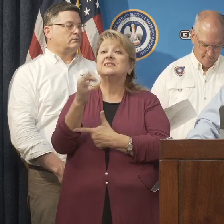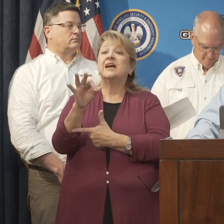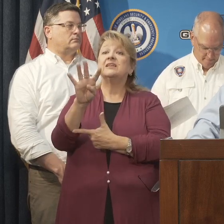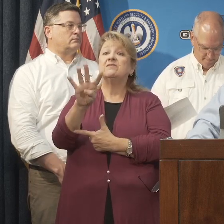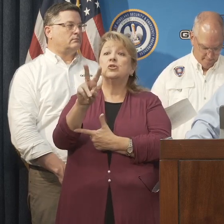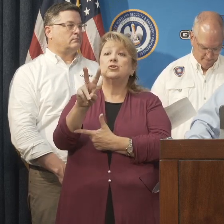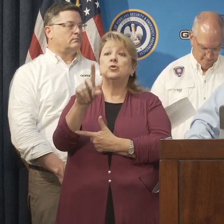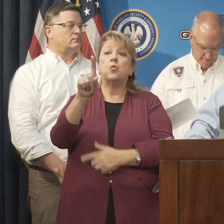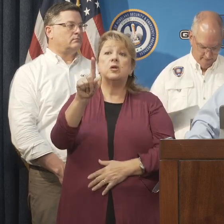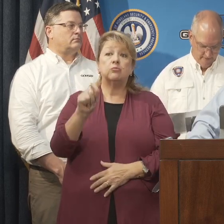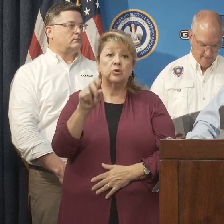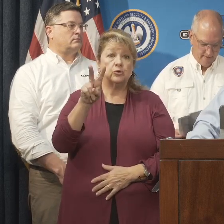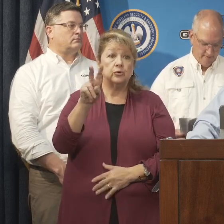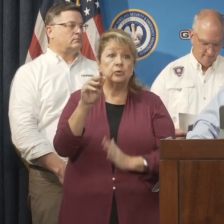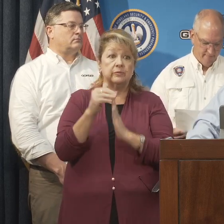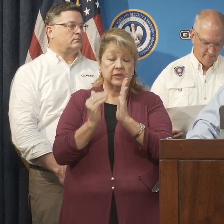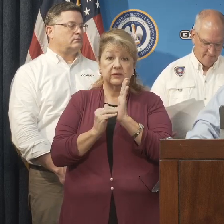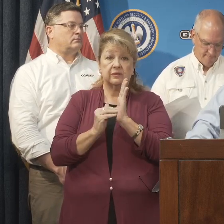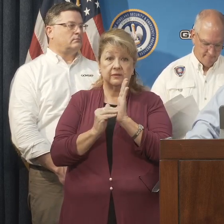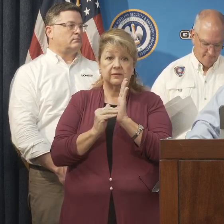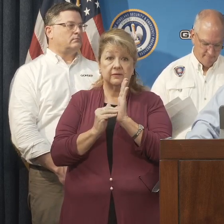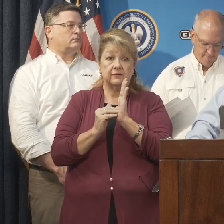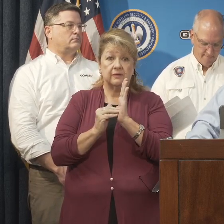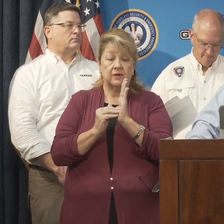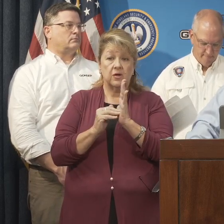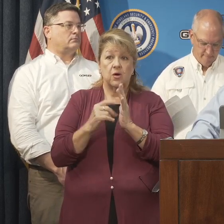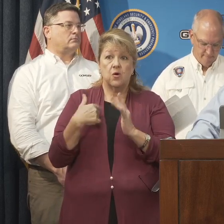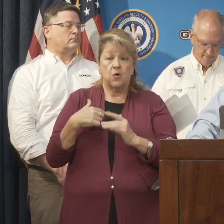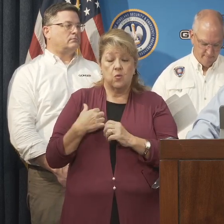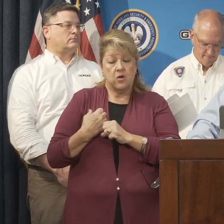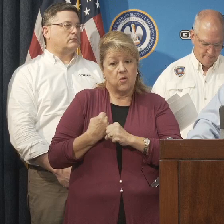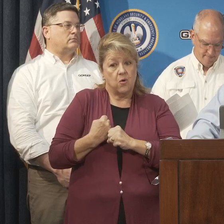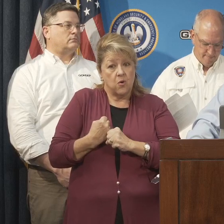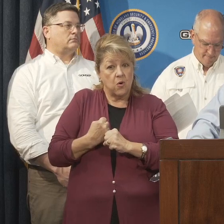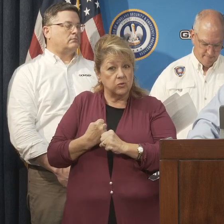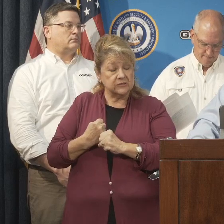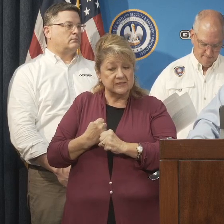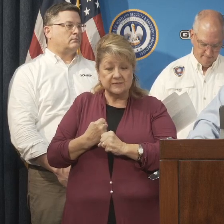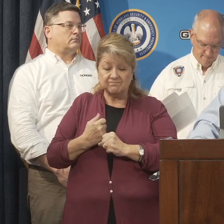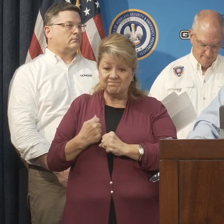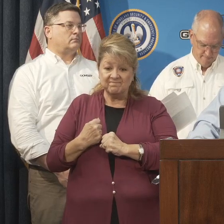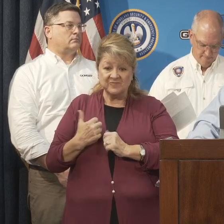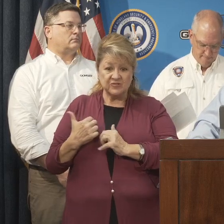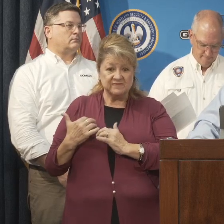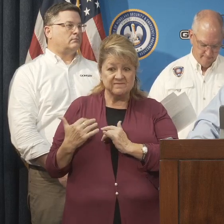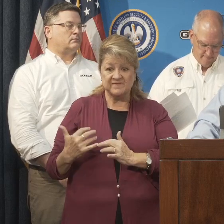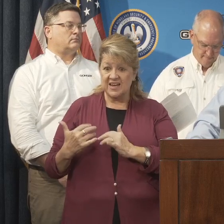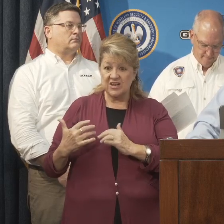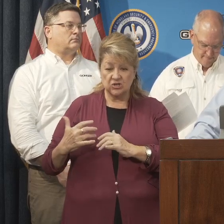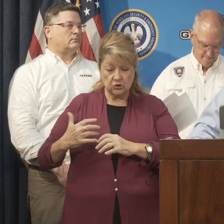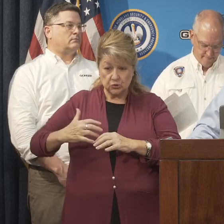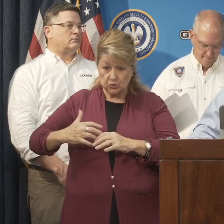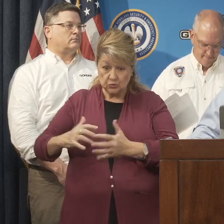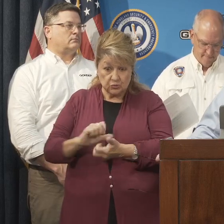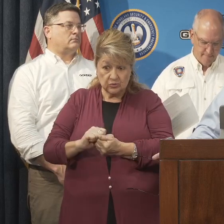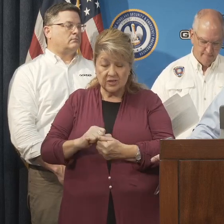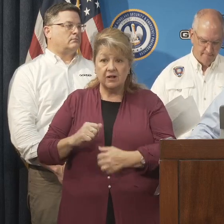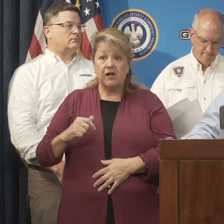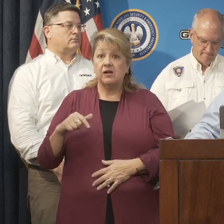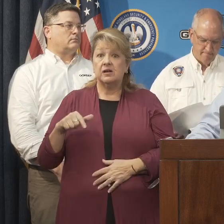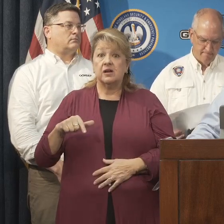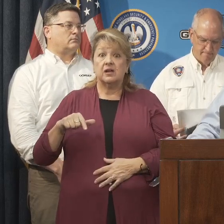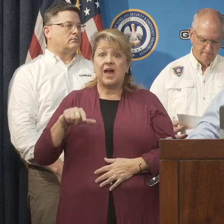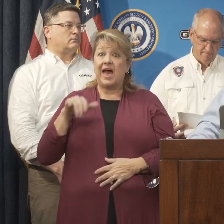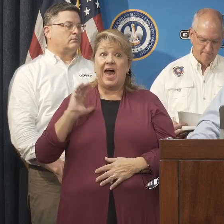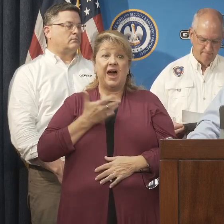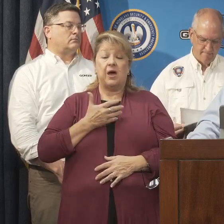was 1.2 million. And so we are holding the line, and we're going to continue to hold the line and stop this. We have unprecedented